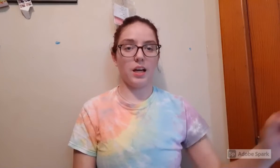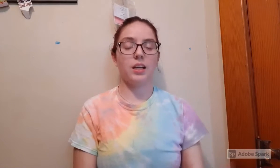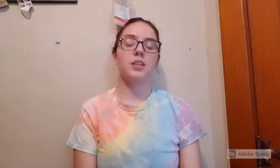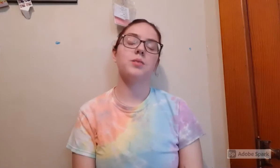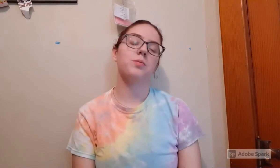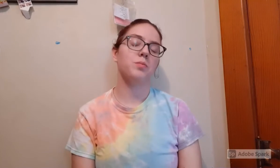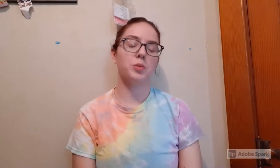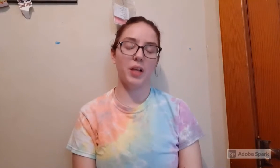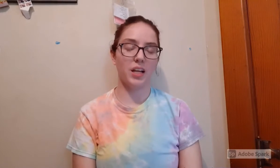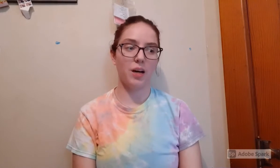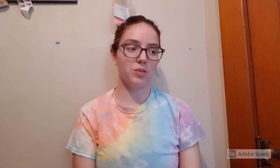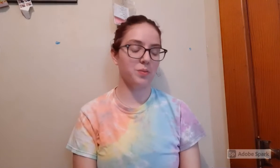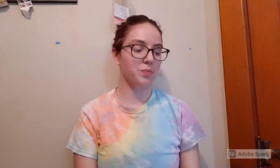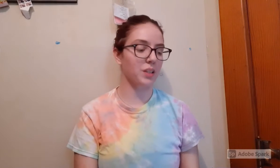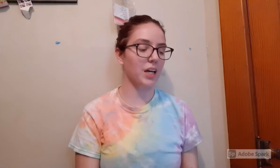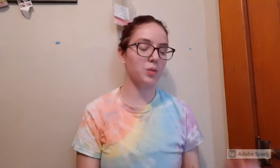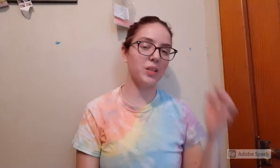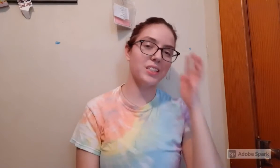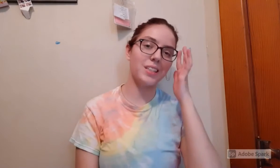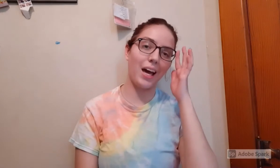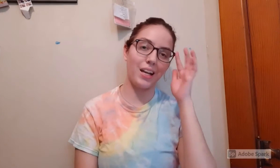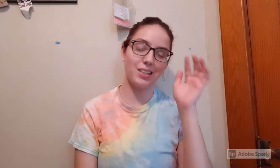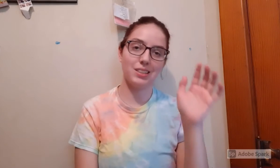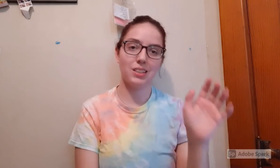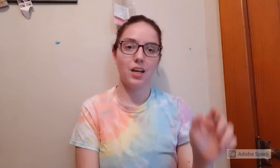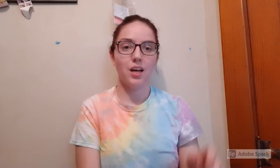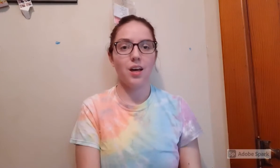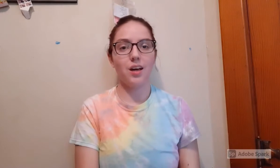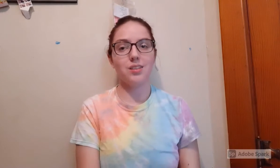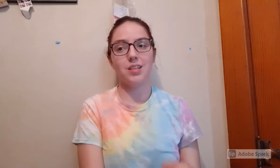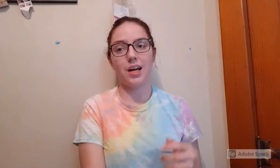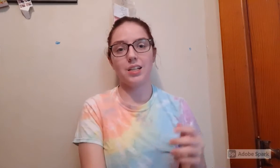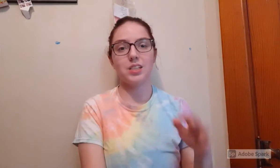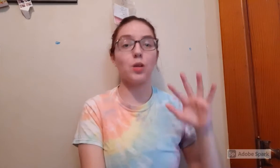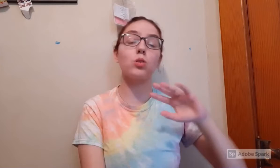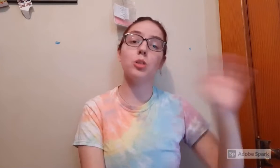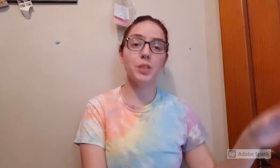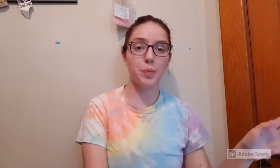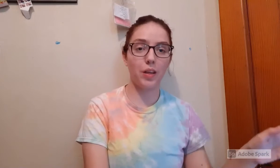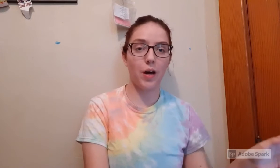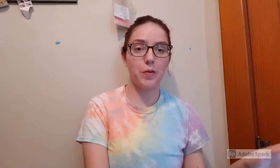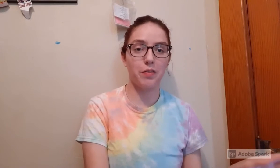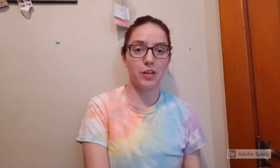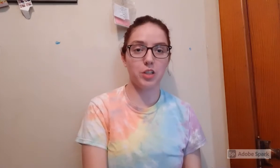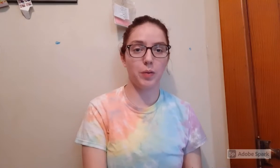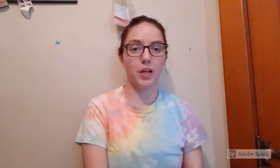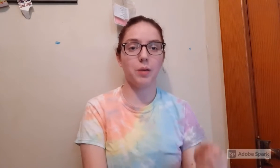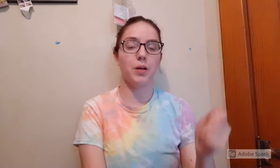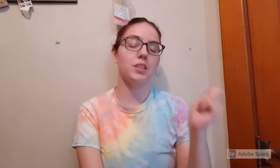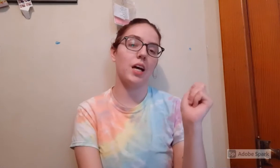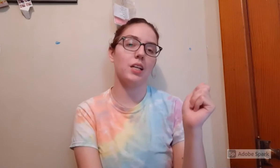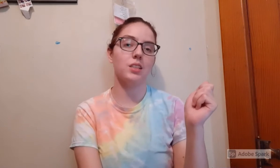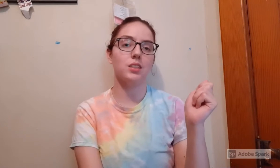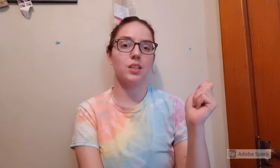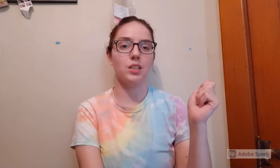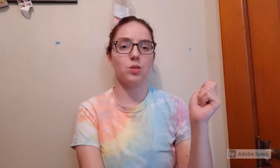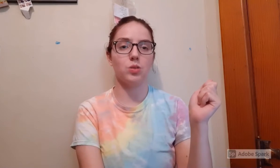like spell it out. The next one is tennis. And tennis can also be spelled out with finger spelling, but tennis is also just